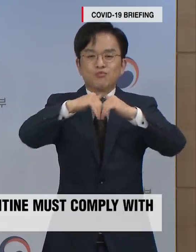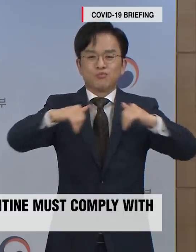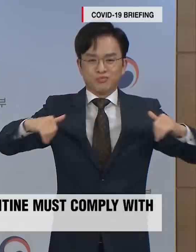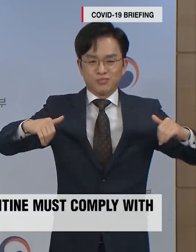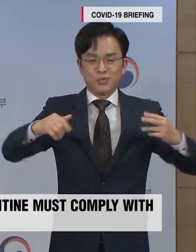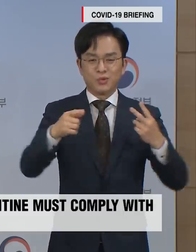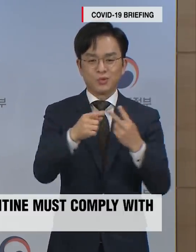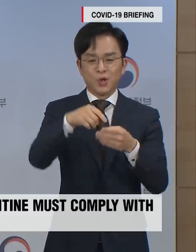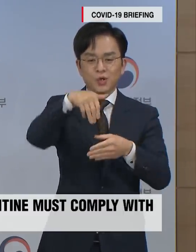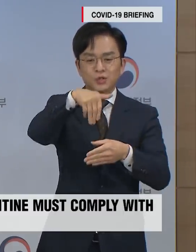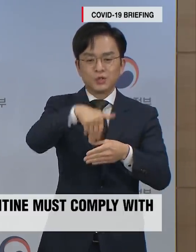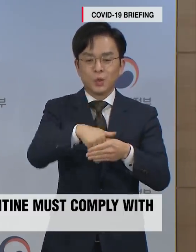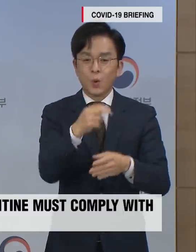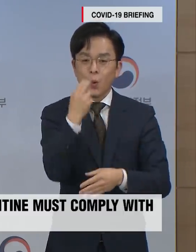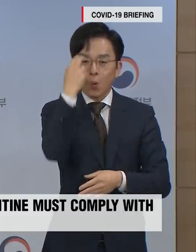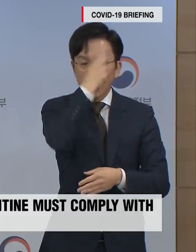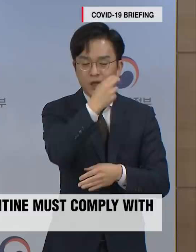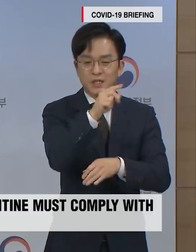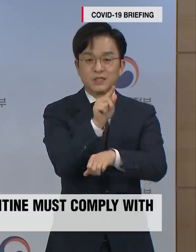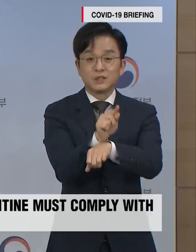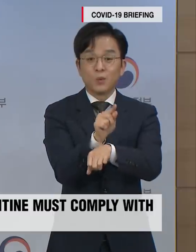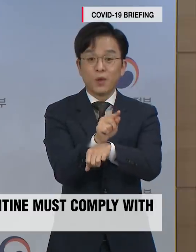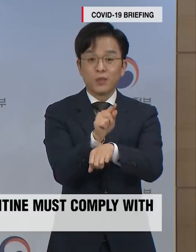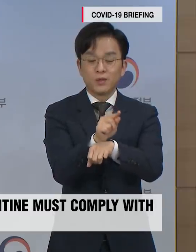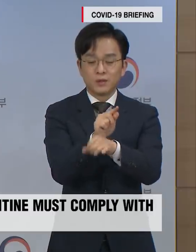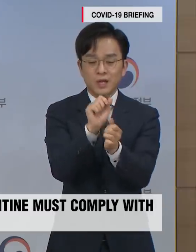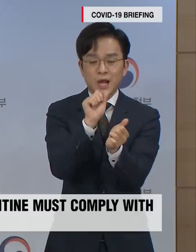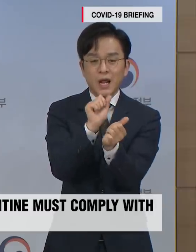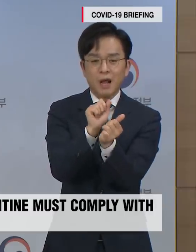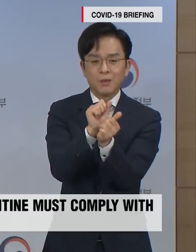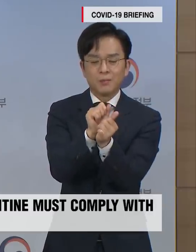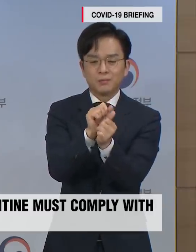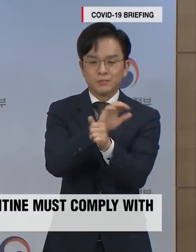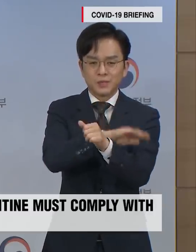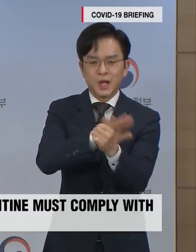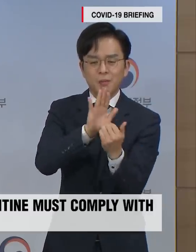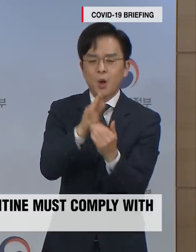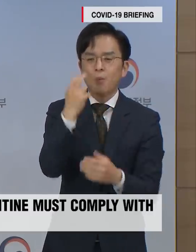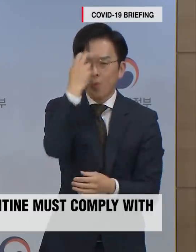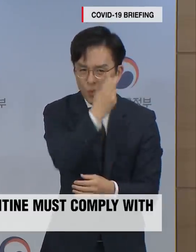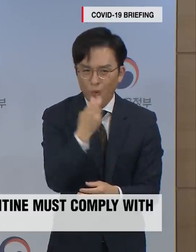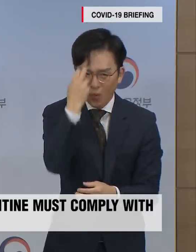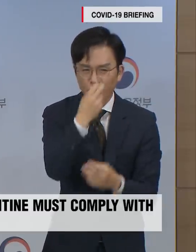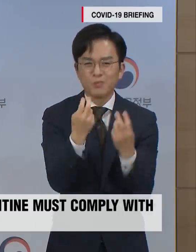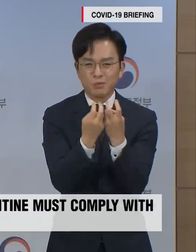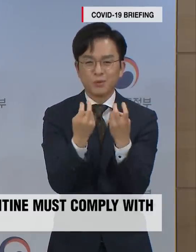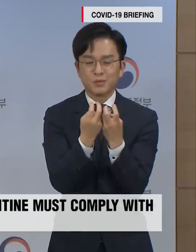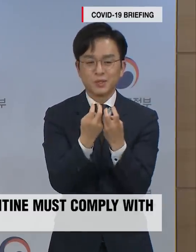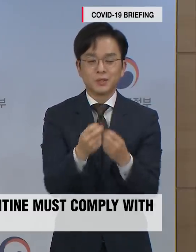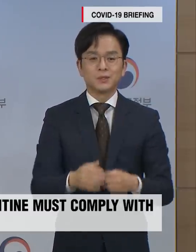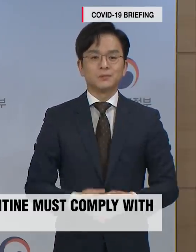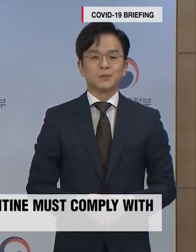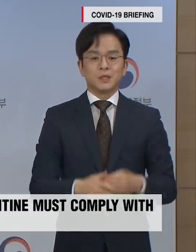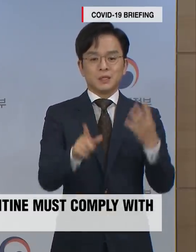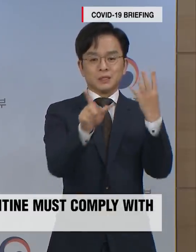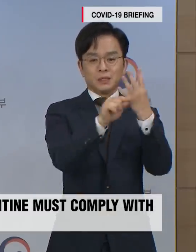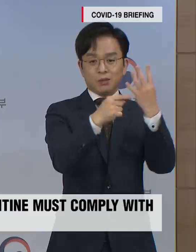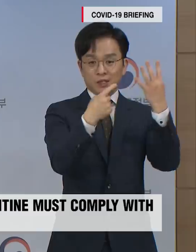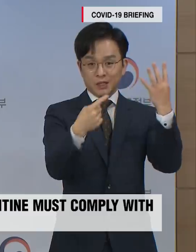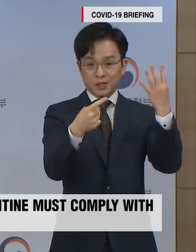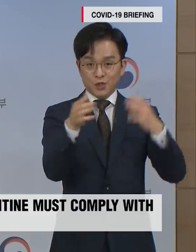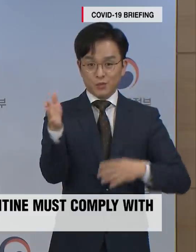of the regular civilians and those who are under self-quarantine. So we're trying to minimize contact with those people under